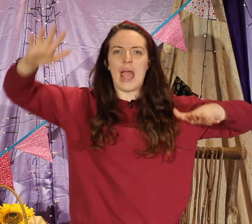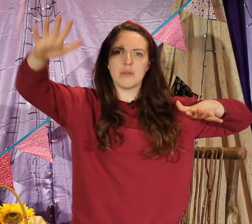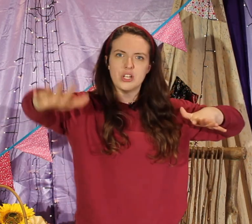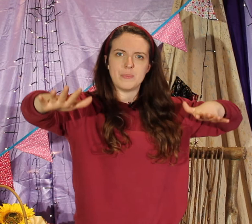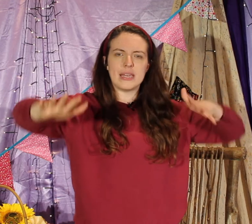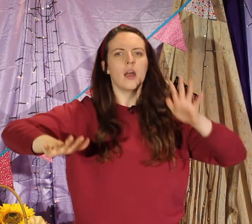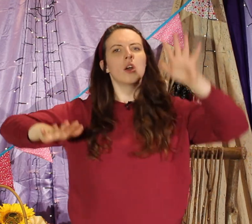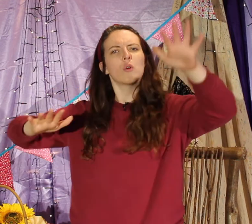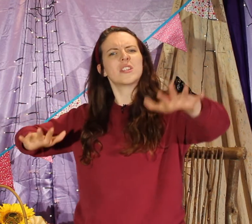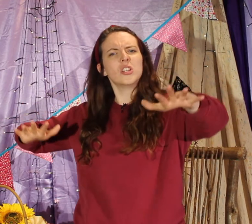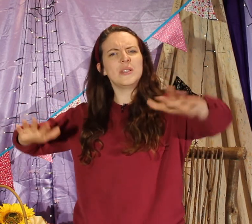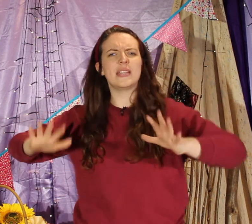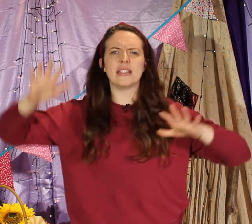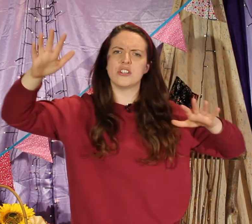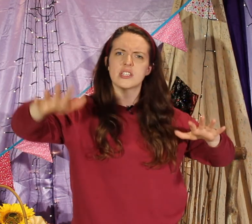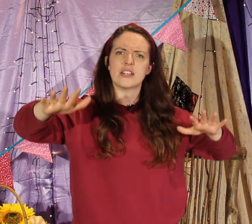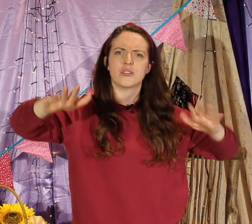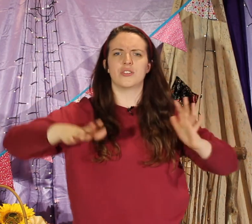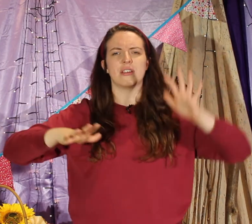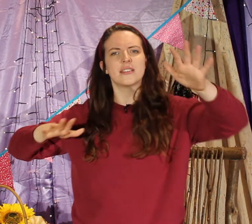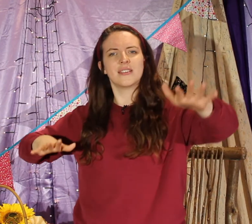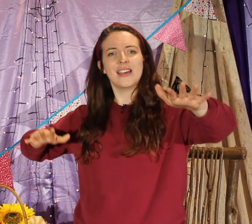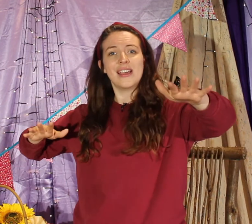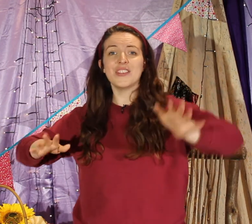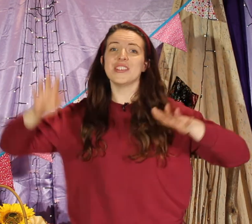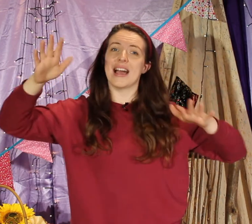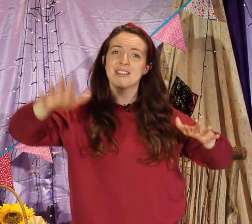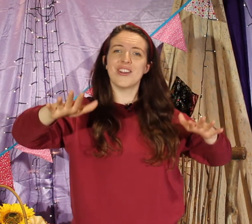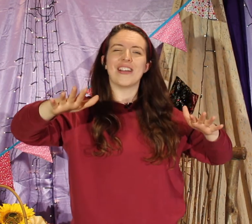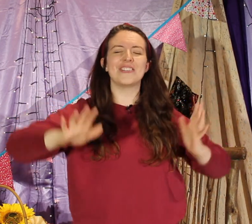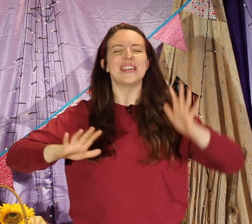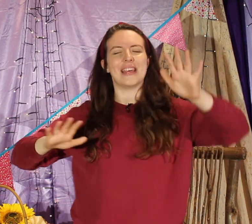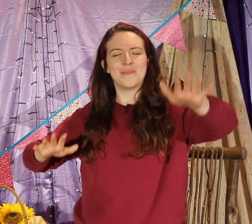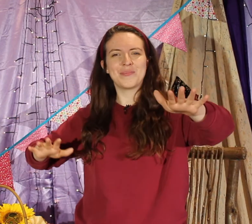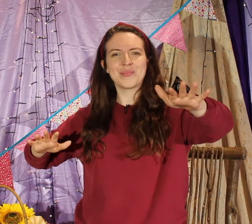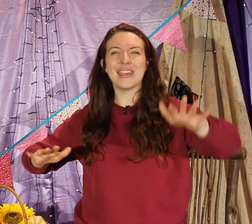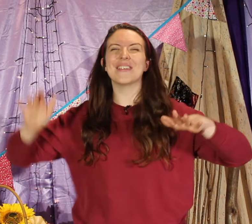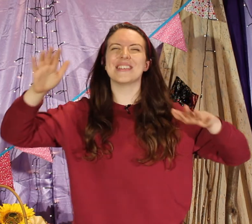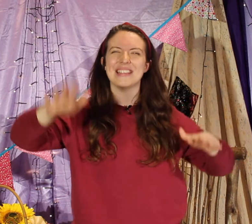we're gonna be going slow and steady, just like tortoise. And she sang a song as she did it. It goes like this.